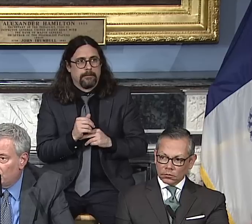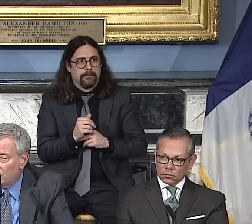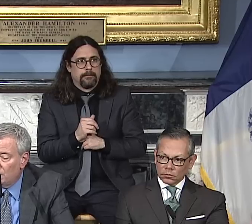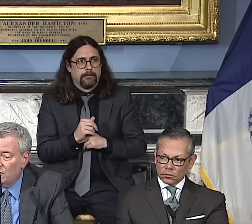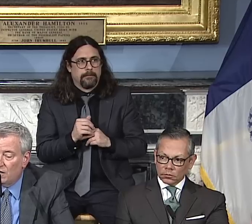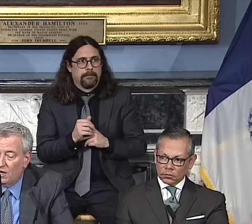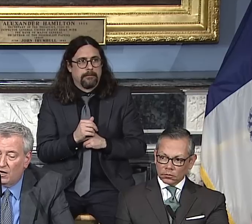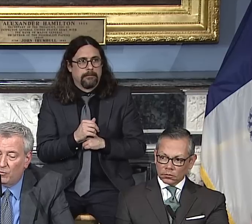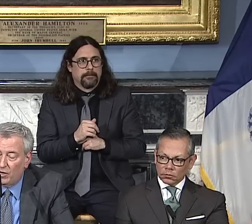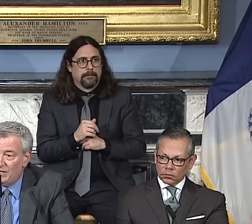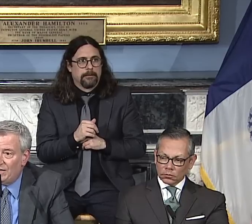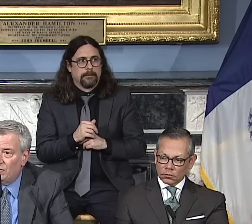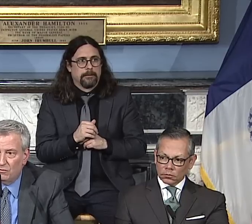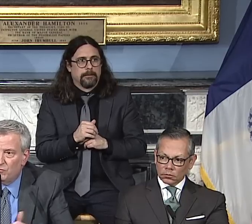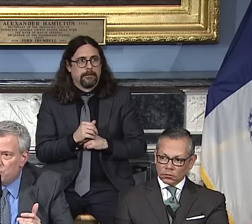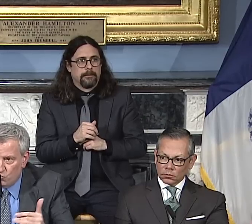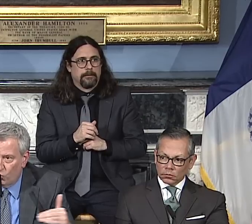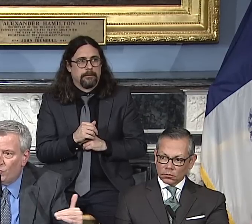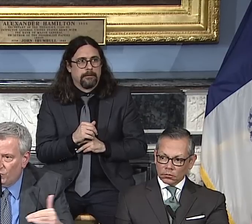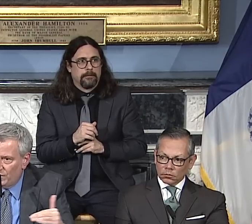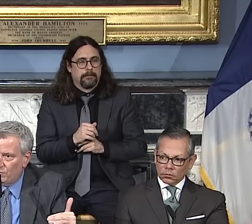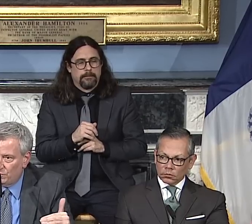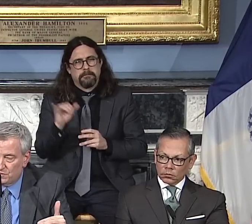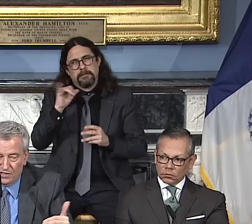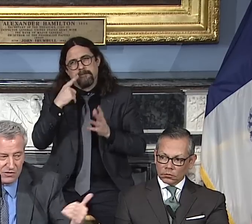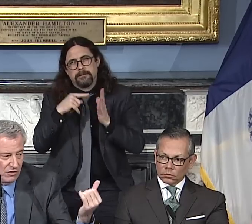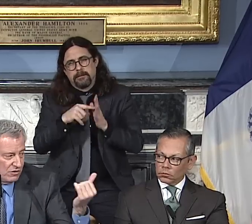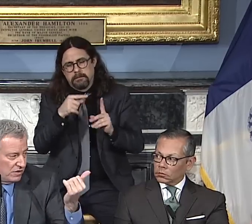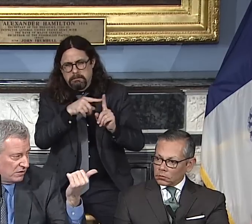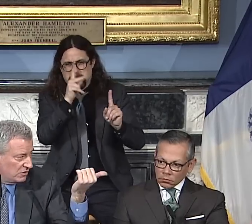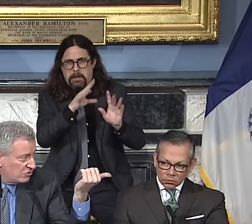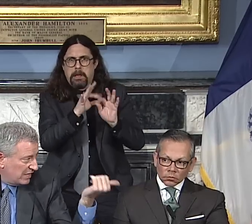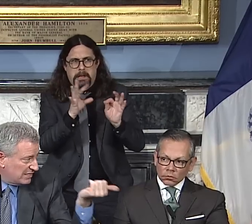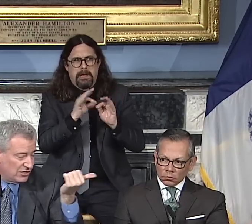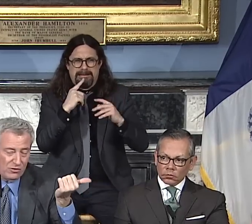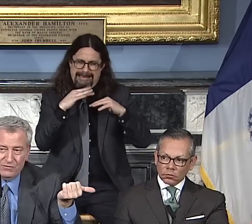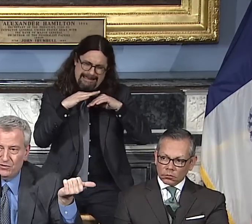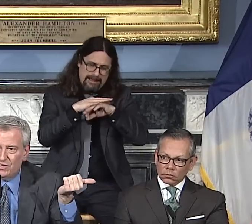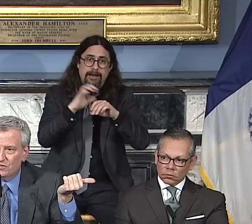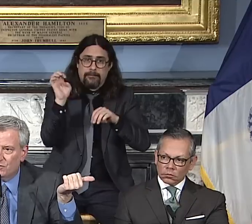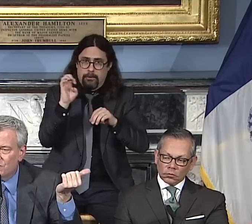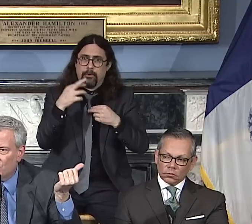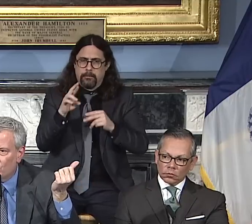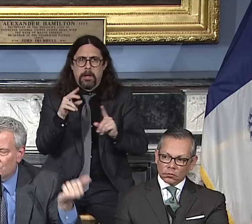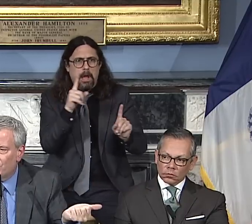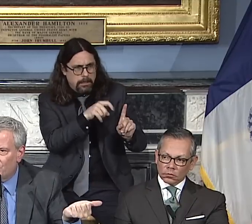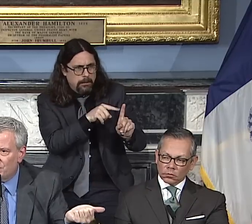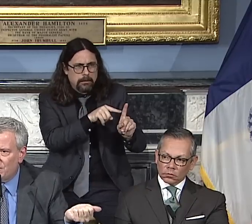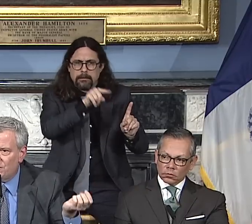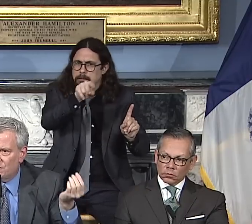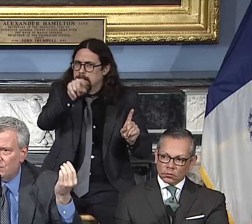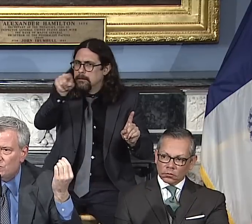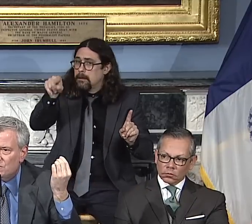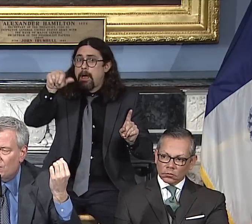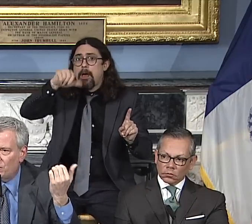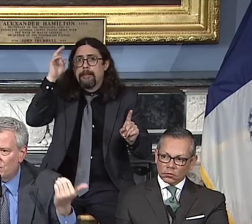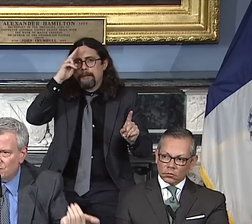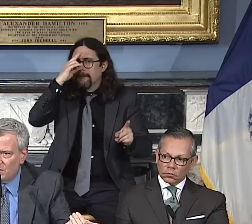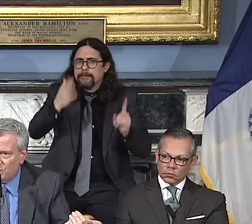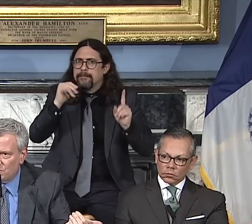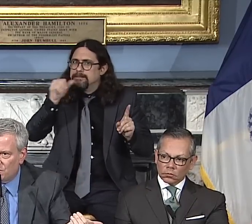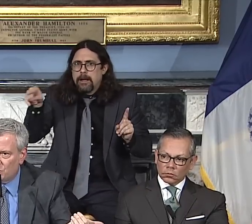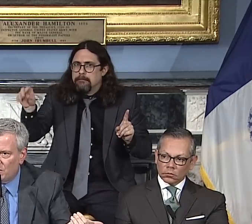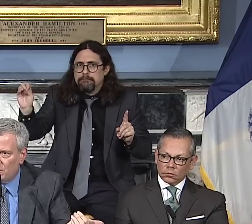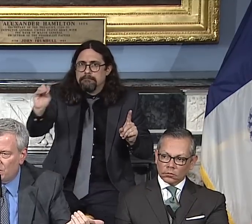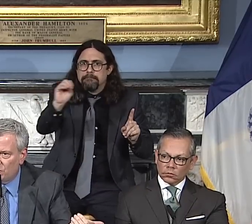activity. Meaning normal levels. I turned to the chancellor a few days ago and said, what's going on with attendance? It was not only the